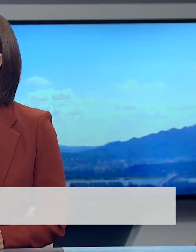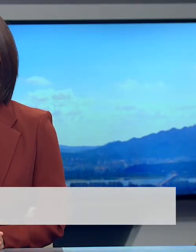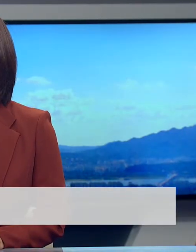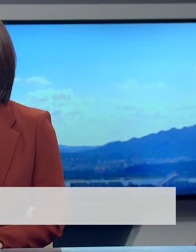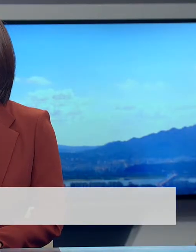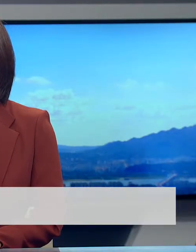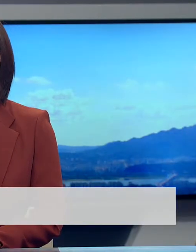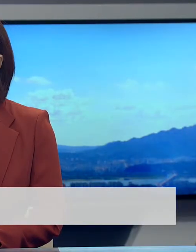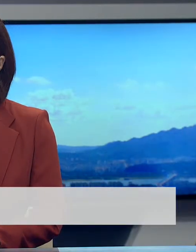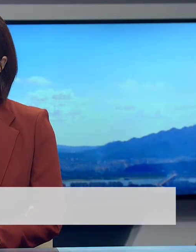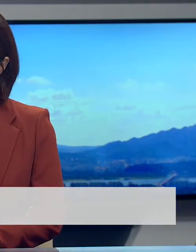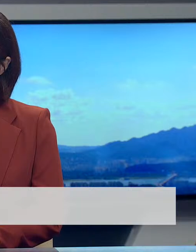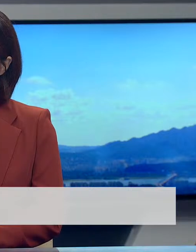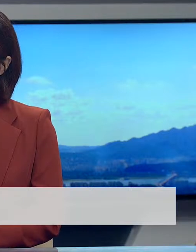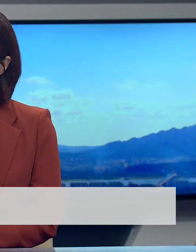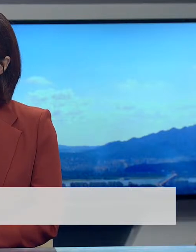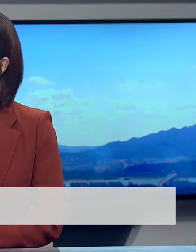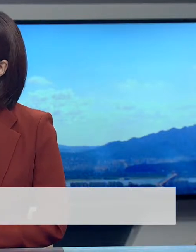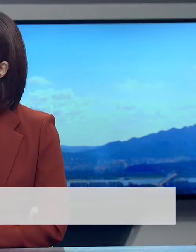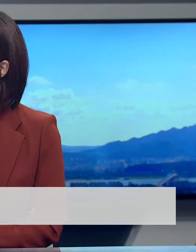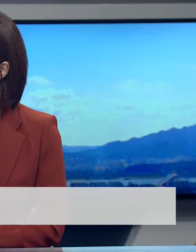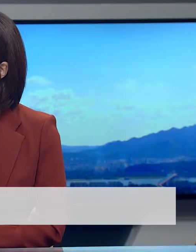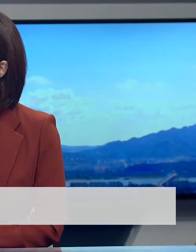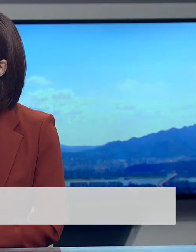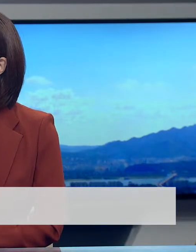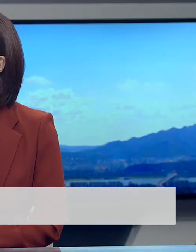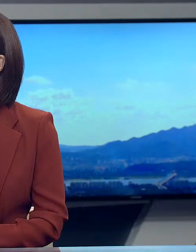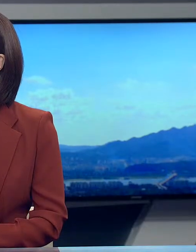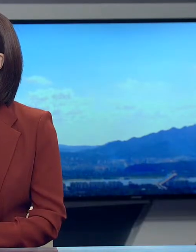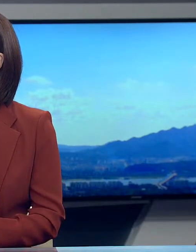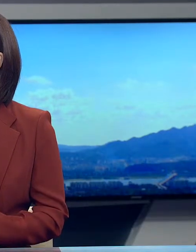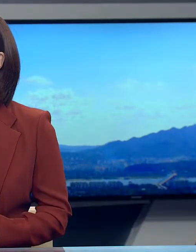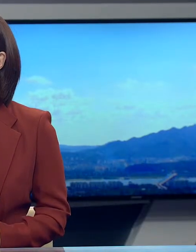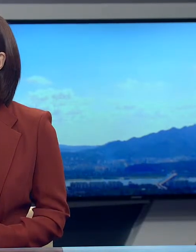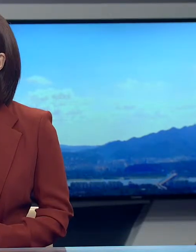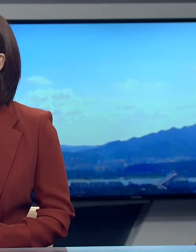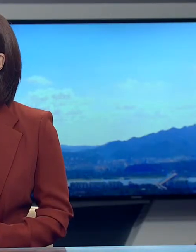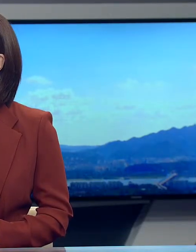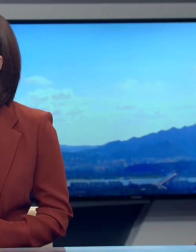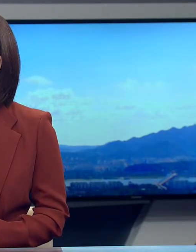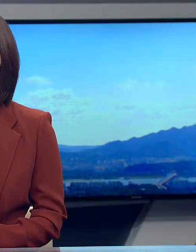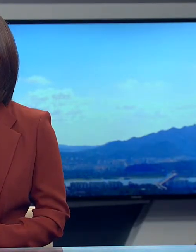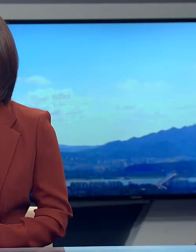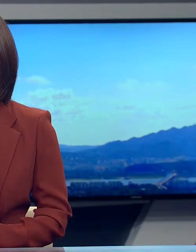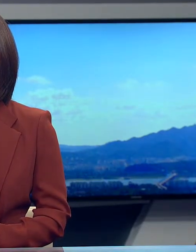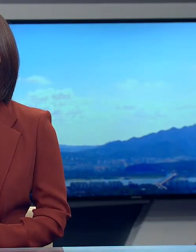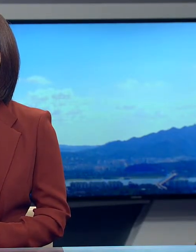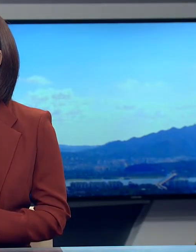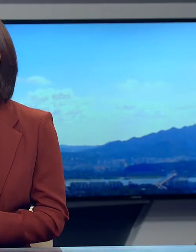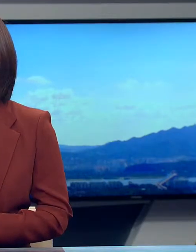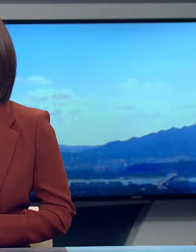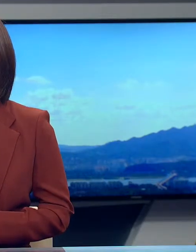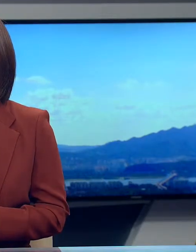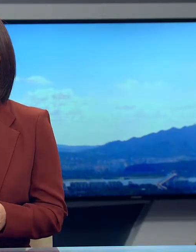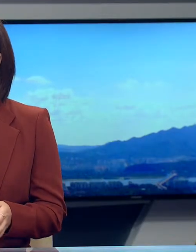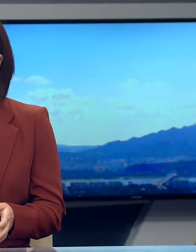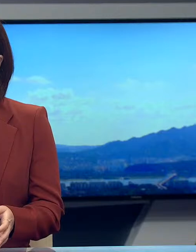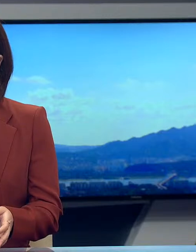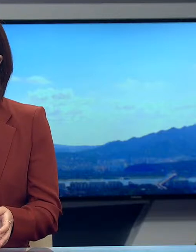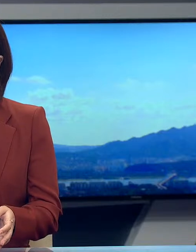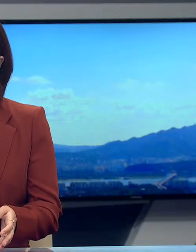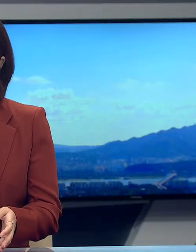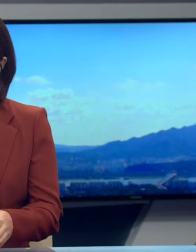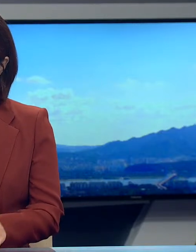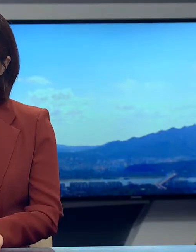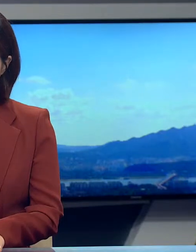are having tangible effects. For 6 days in a row now, there have been fewer than 200 new COVID-19 cases in the country.